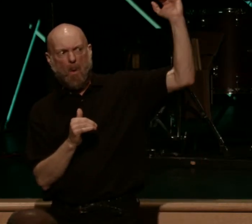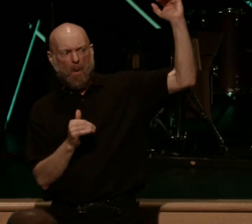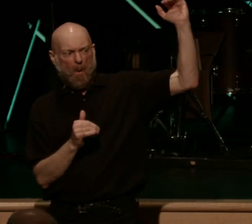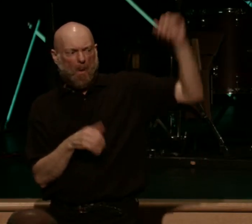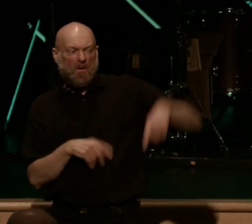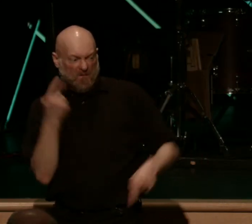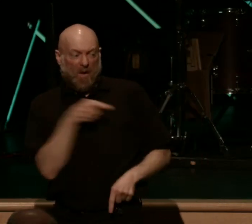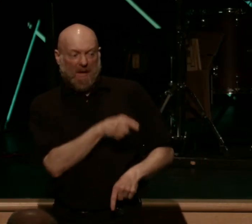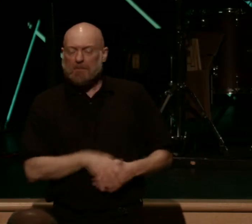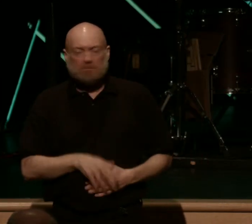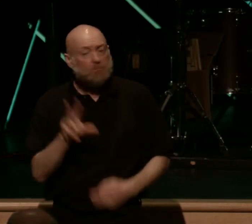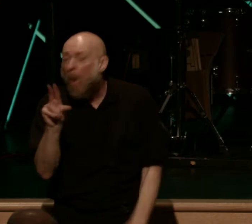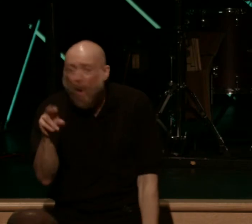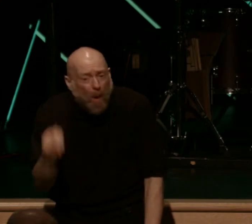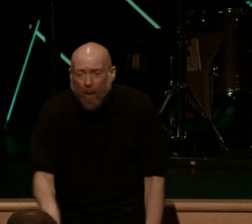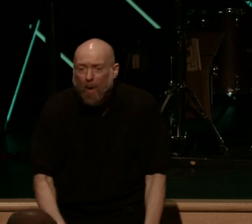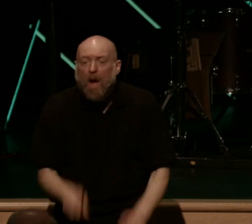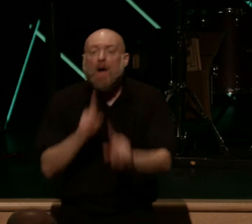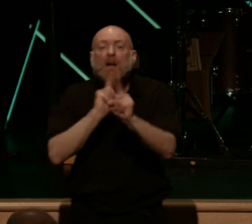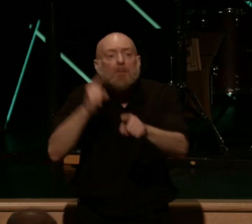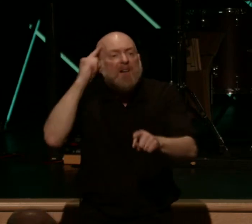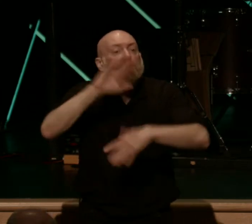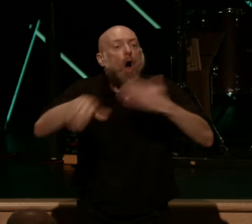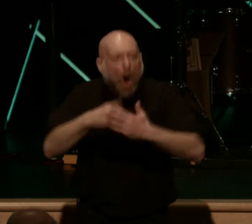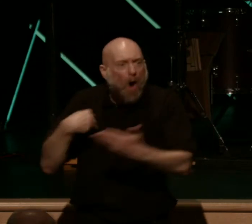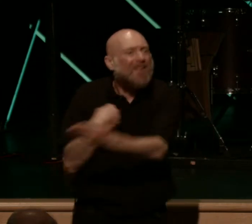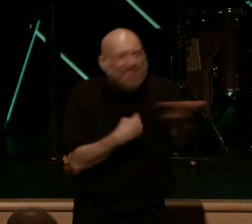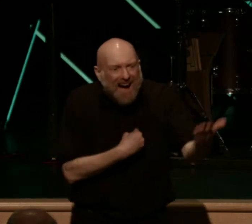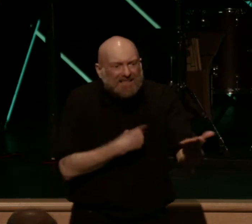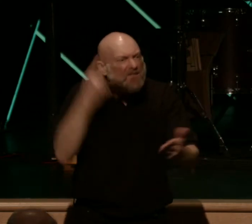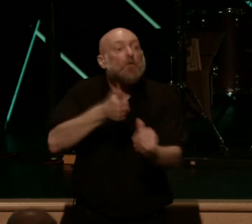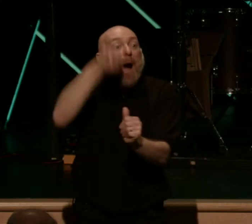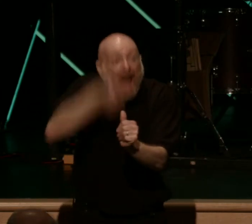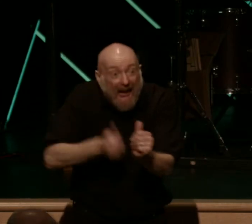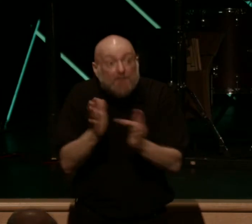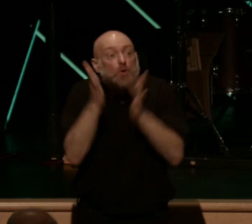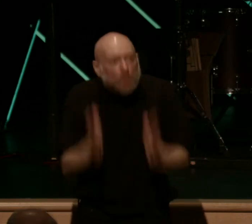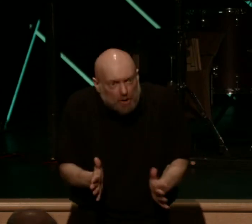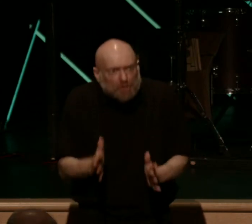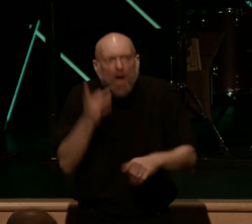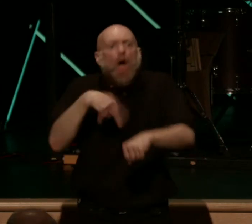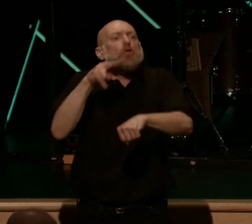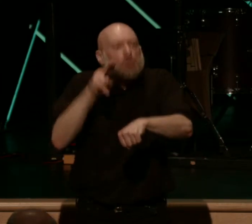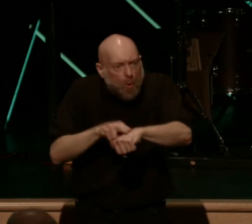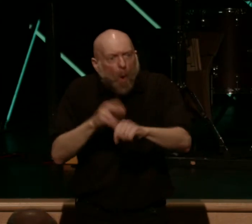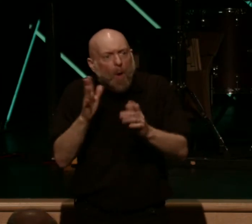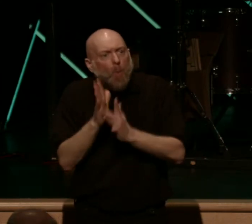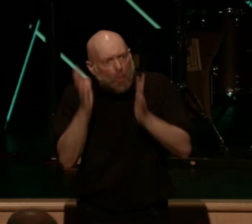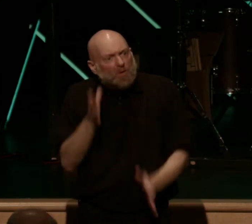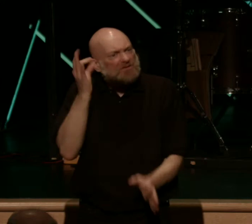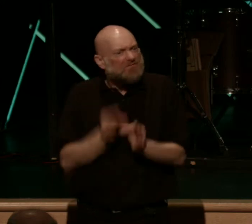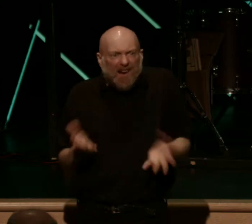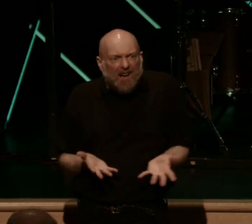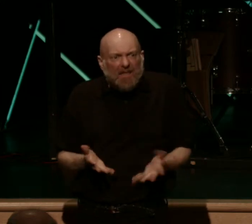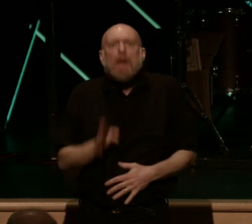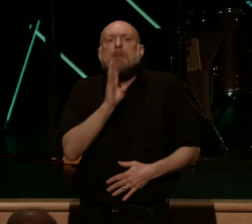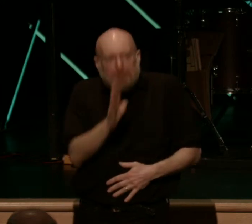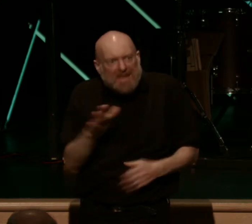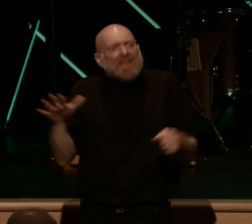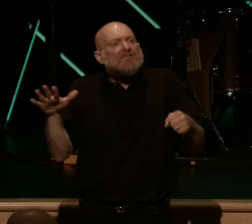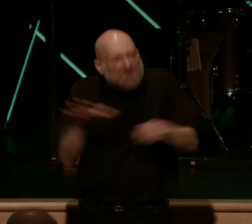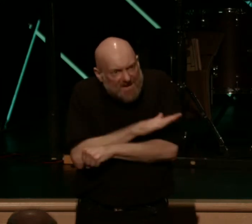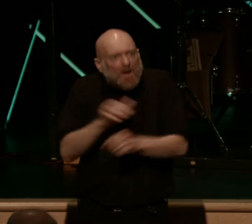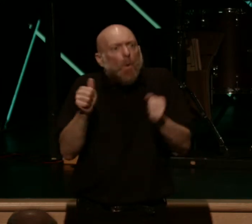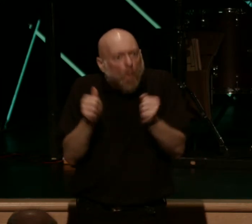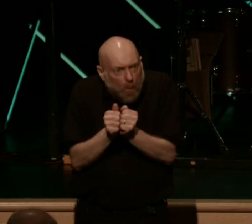Okay? This is a command for all of us, for every Christian. This is normal Christianity. Be